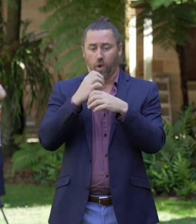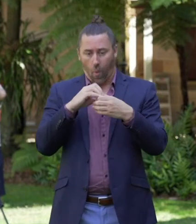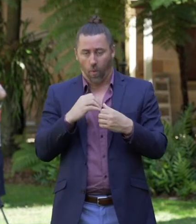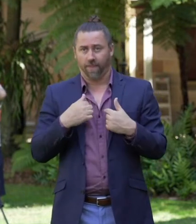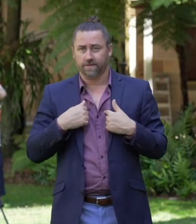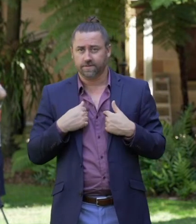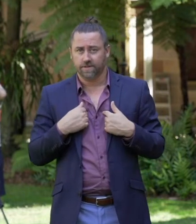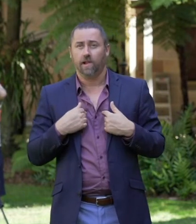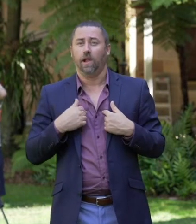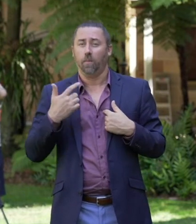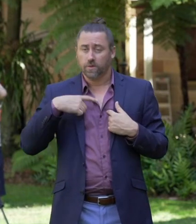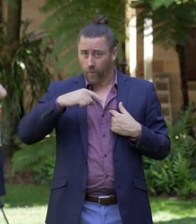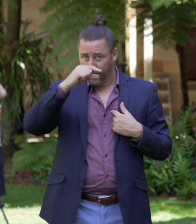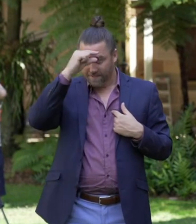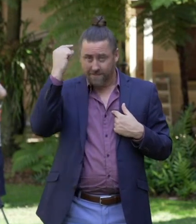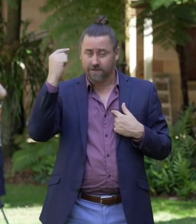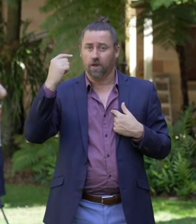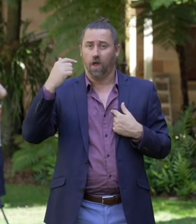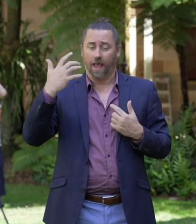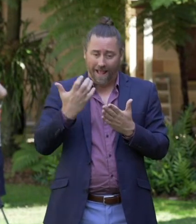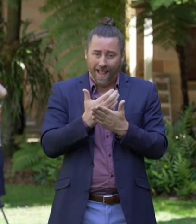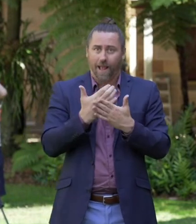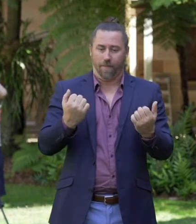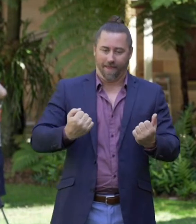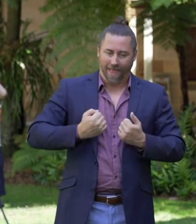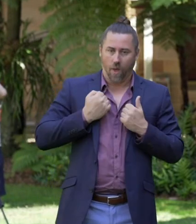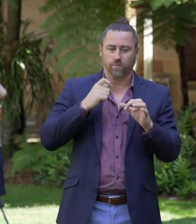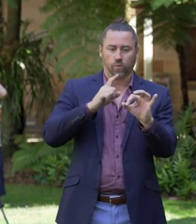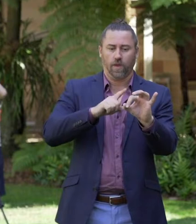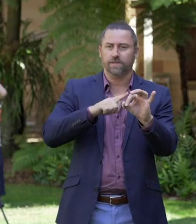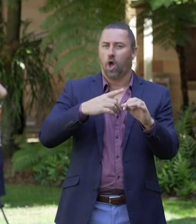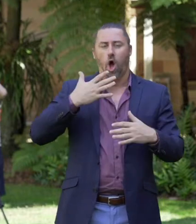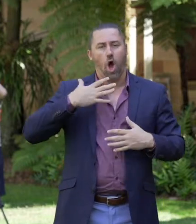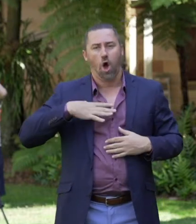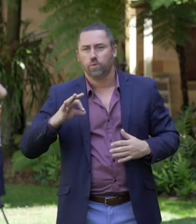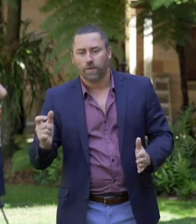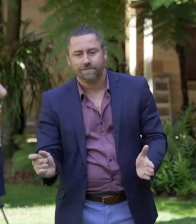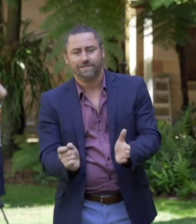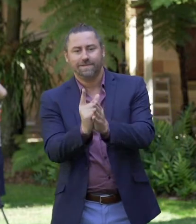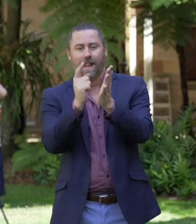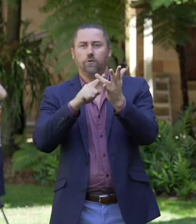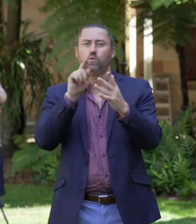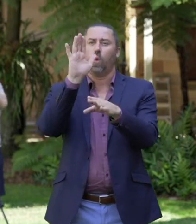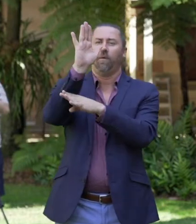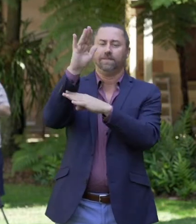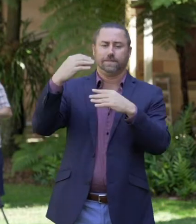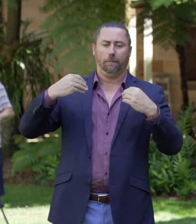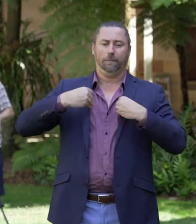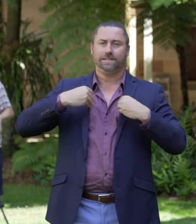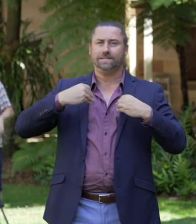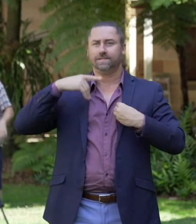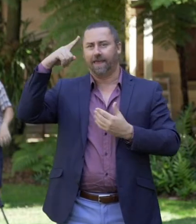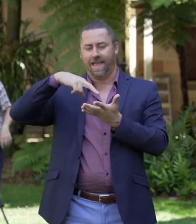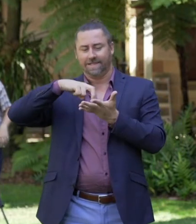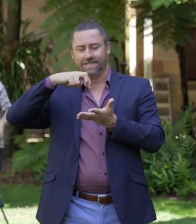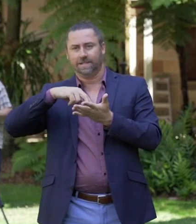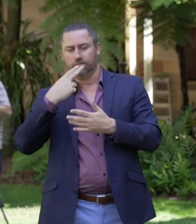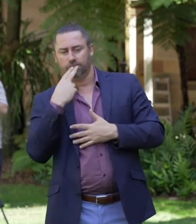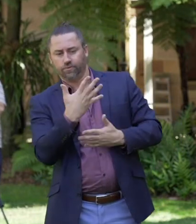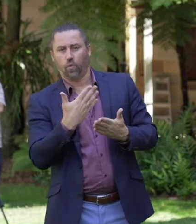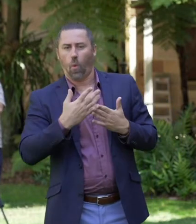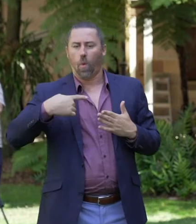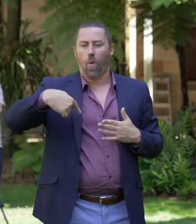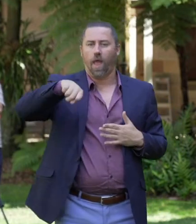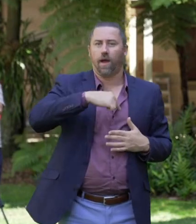of our commitment to public ownership of Queenslanders' energy assets that we can both guarantee more renewables and the